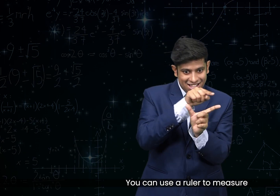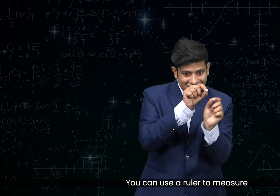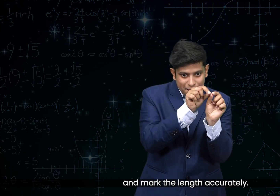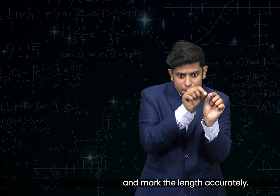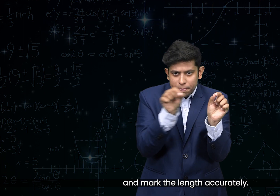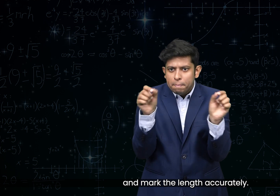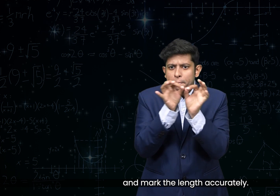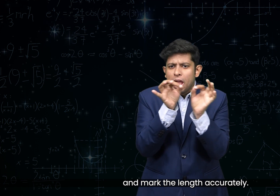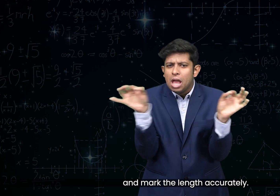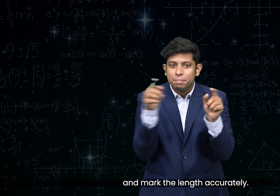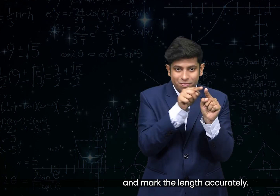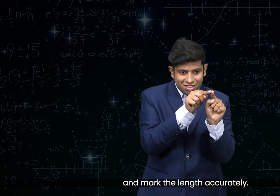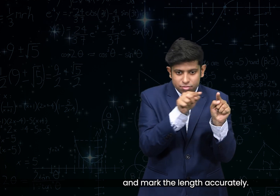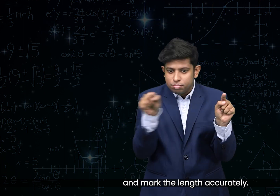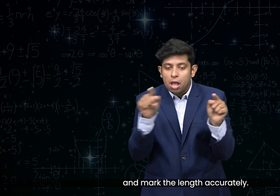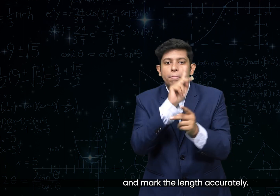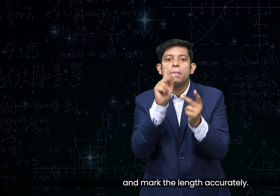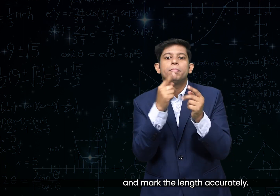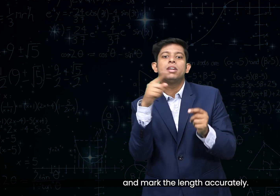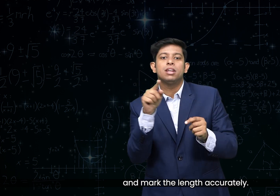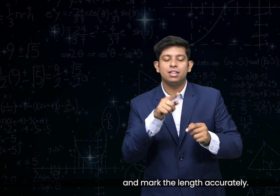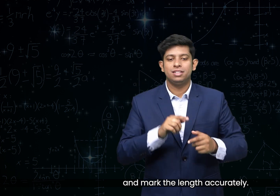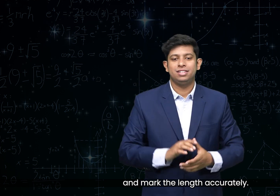measure and mark the length accurately.